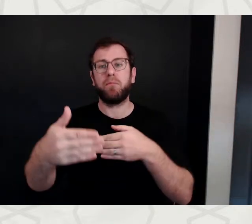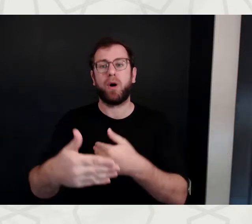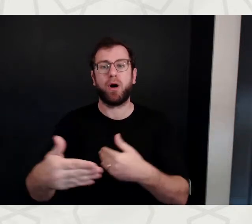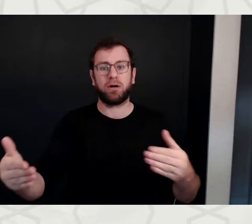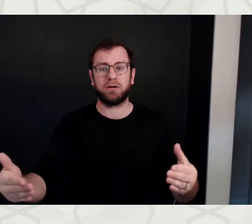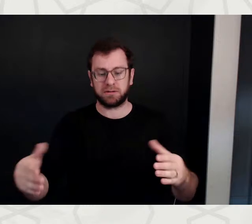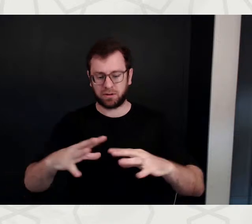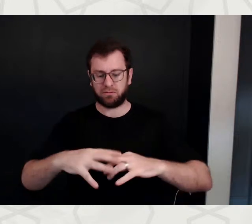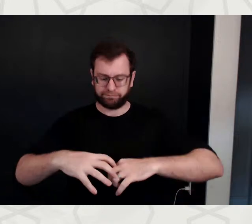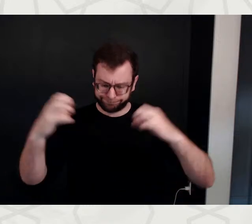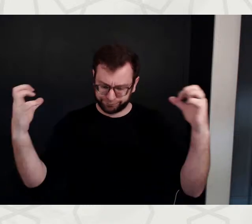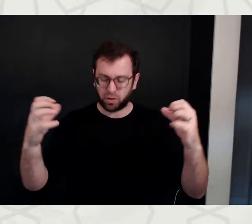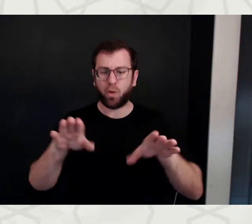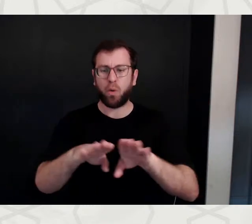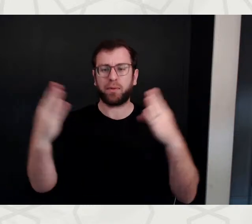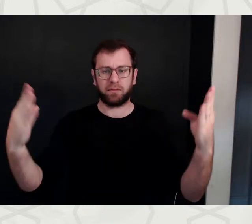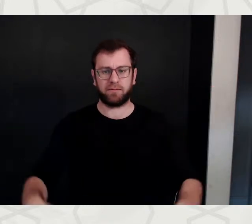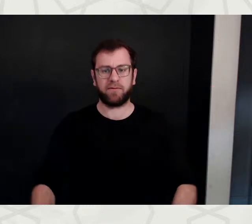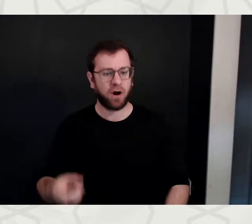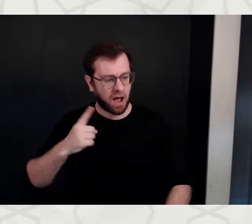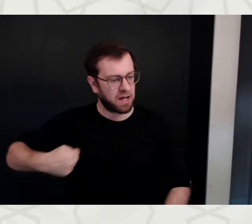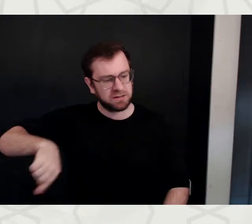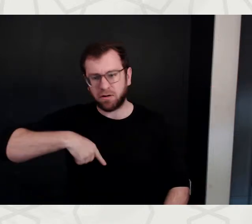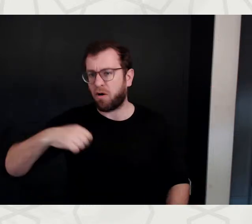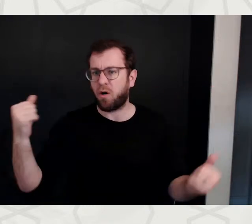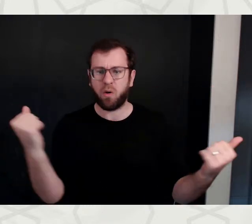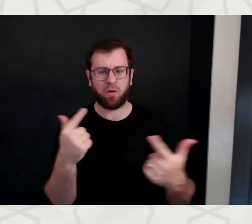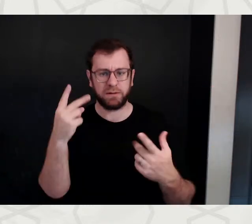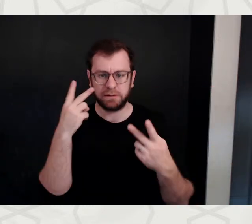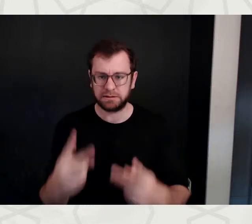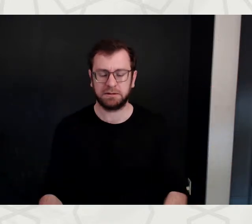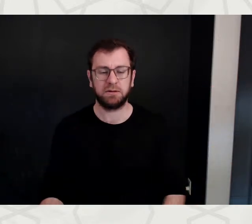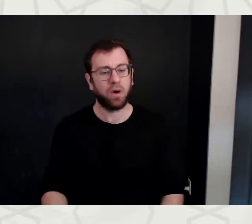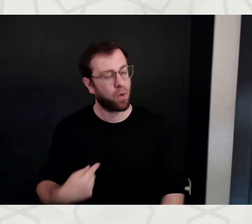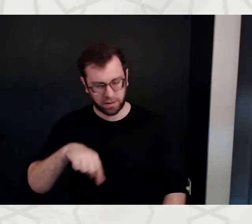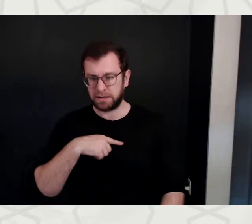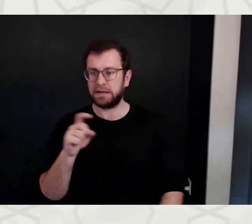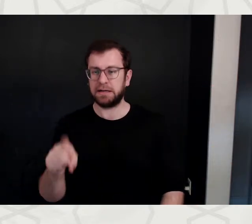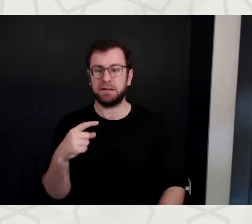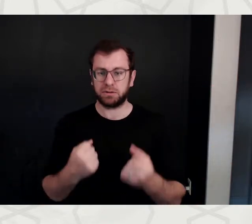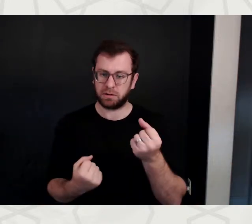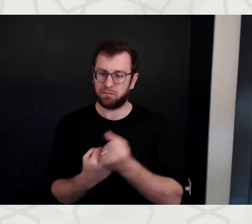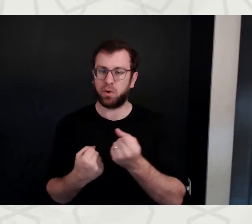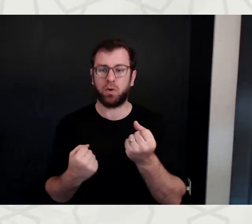colonialism. We need to support the student